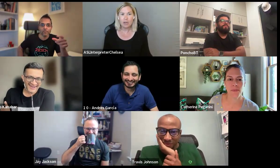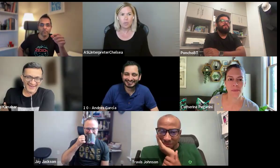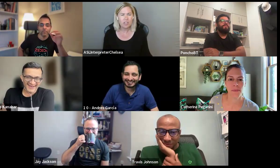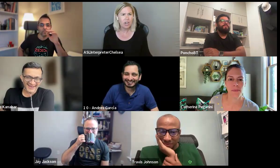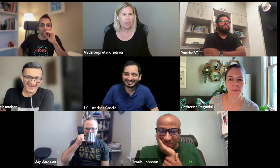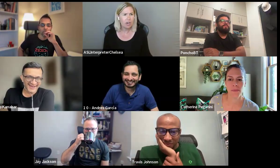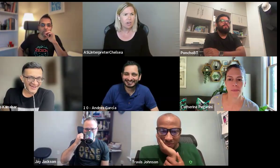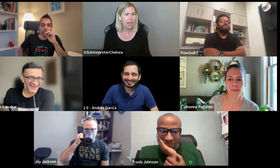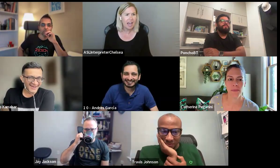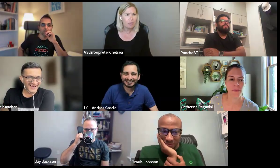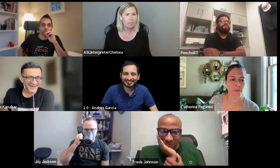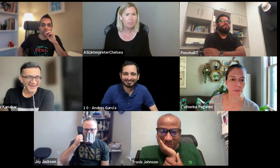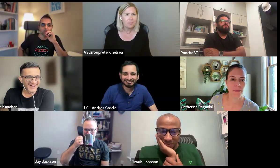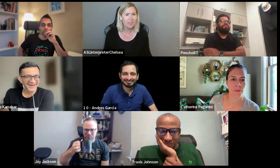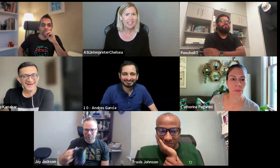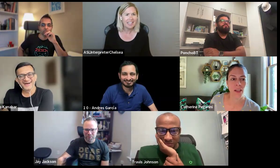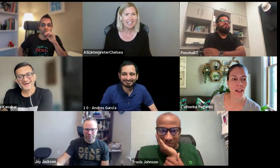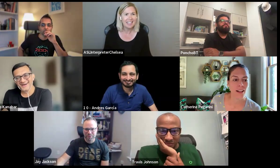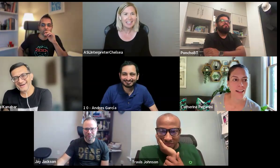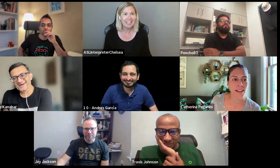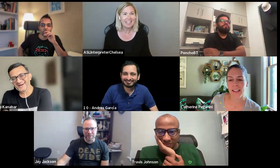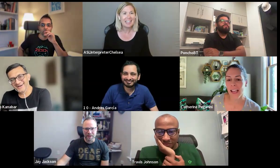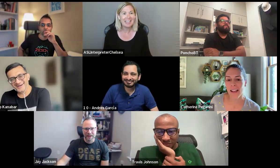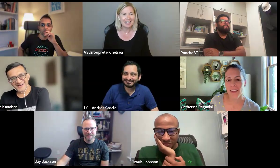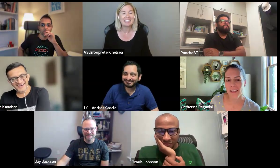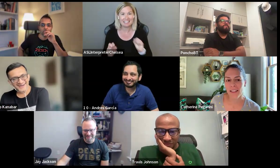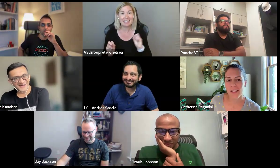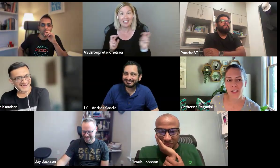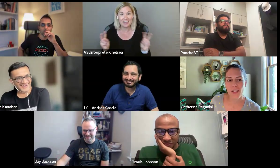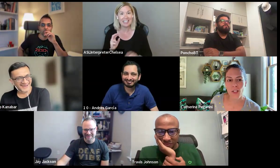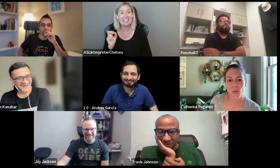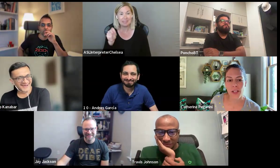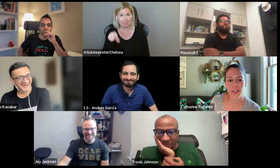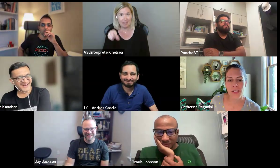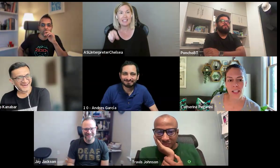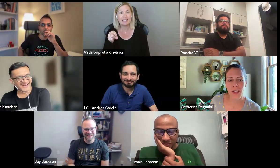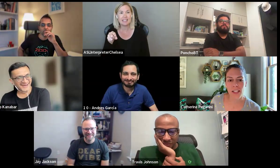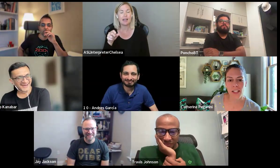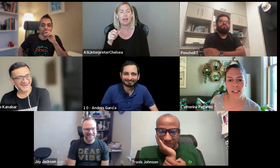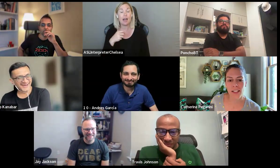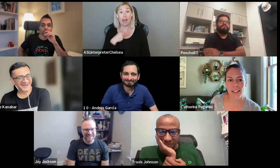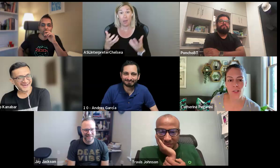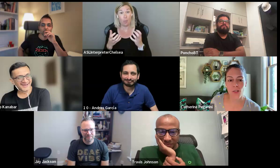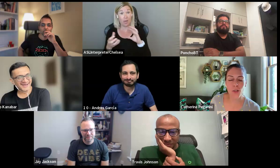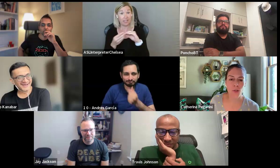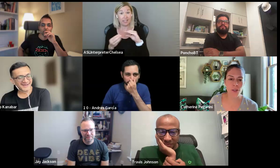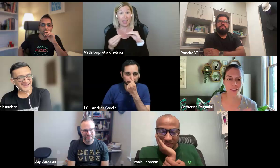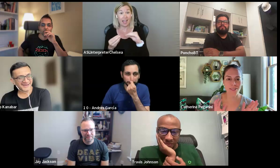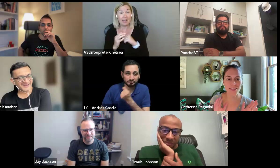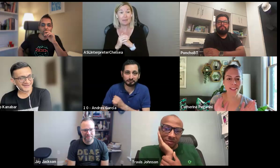And was there another, Catherine? Yeah. Just wanted to say, as usual, yeah, I